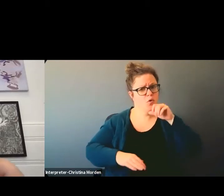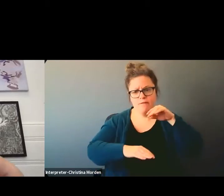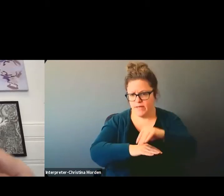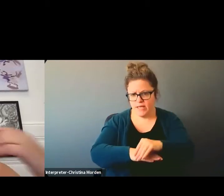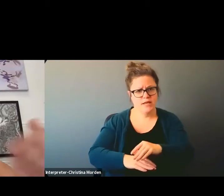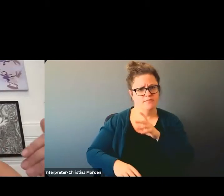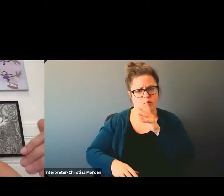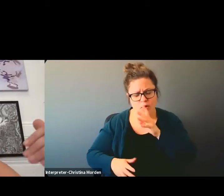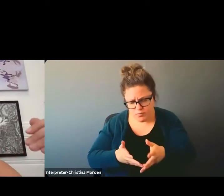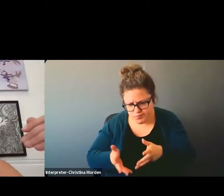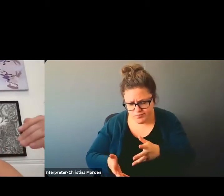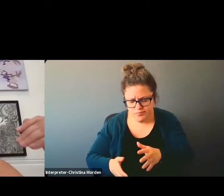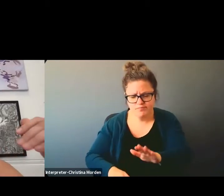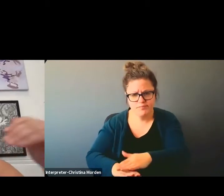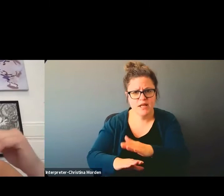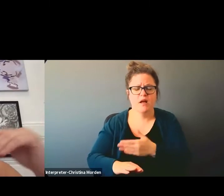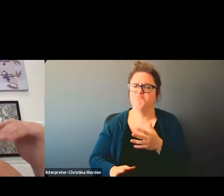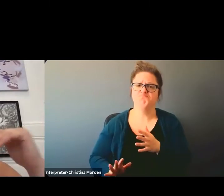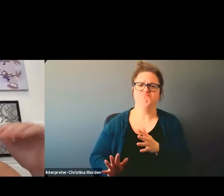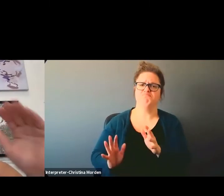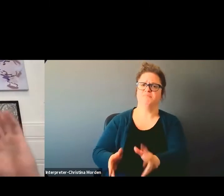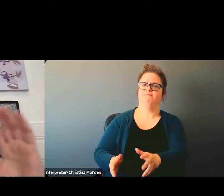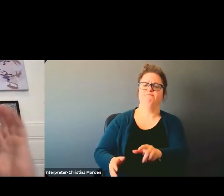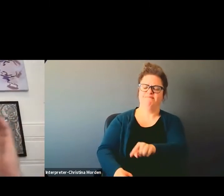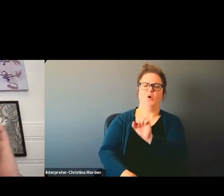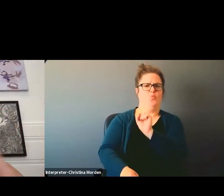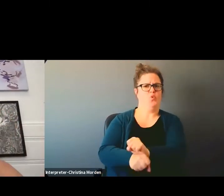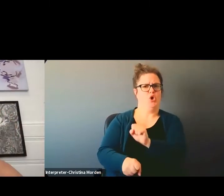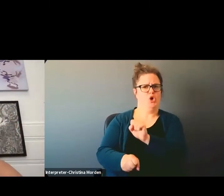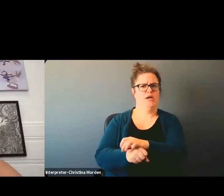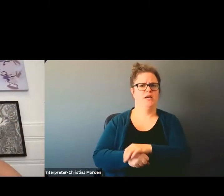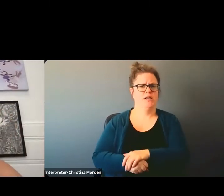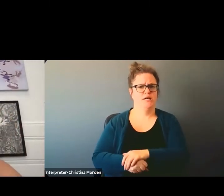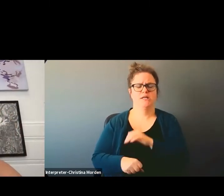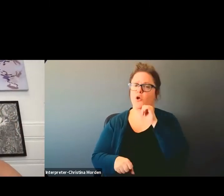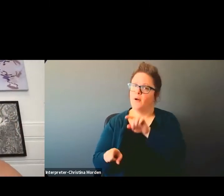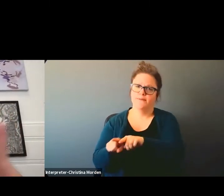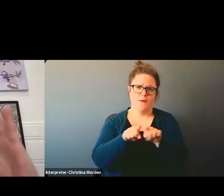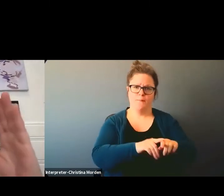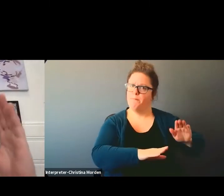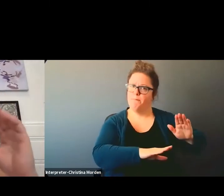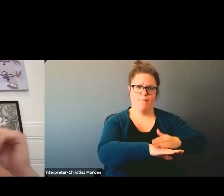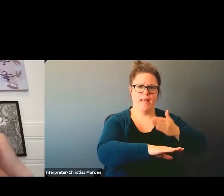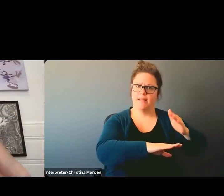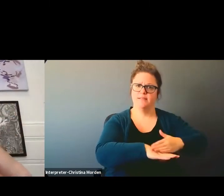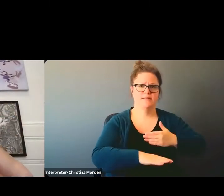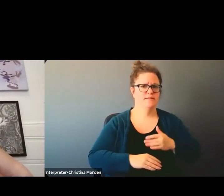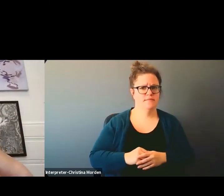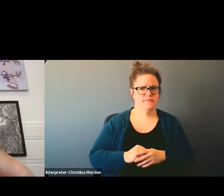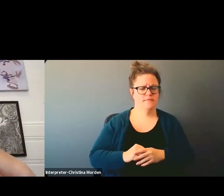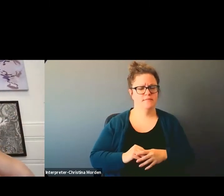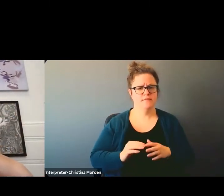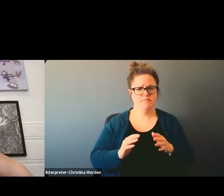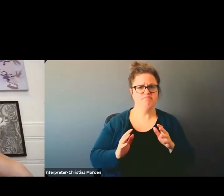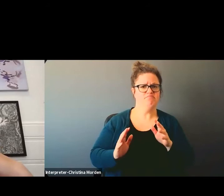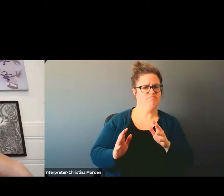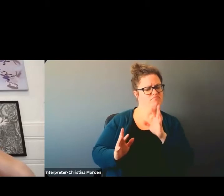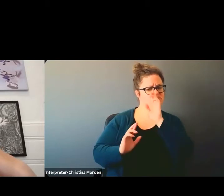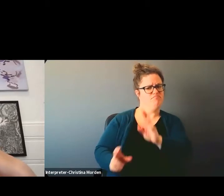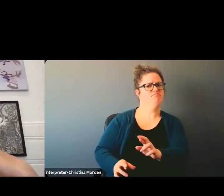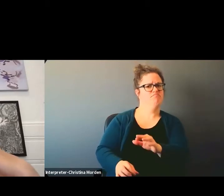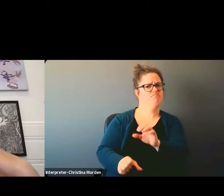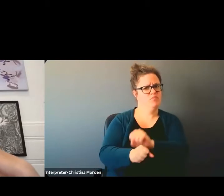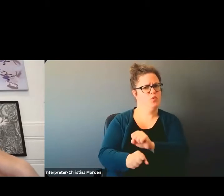for the safety of the handler. Don't treat the dog as a pet, because they're not. You really need to respect them as a working